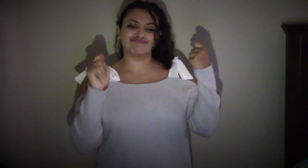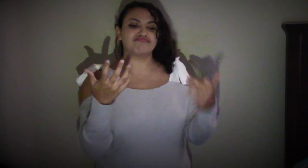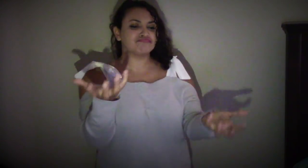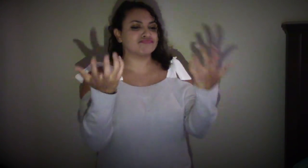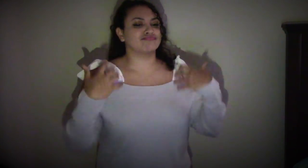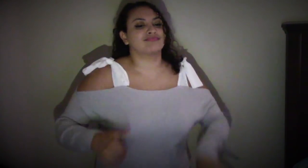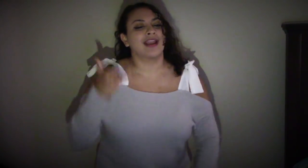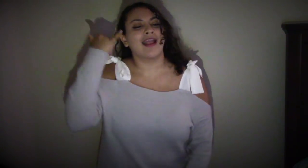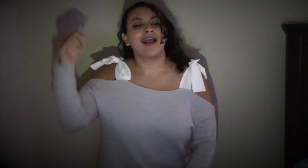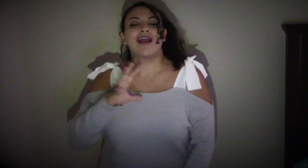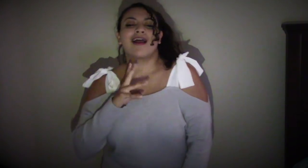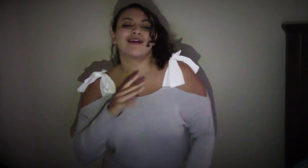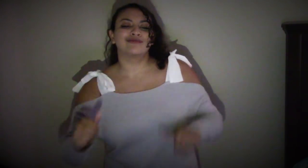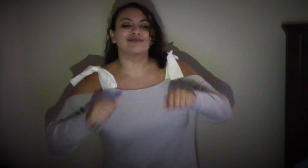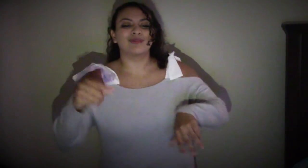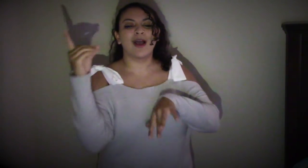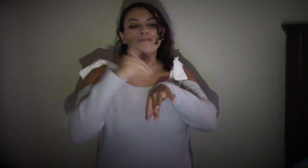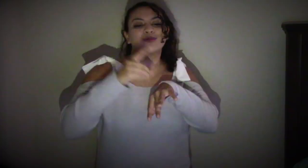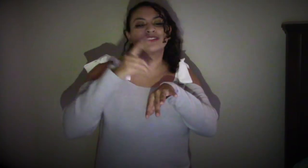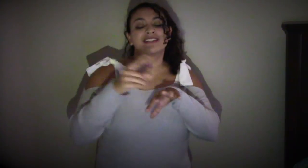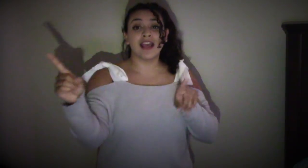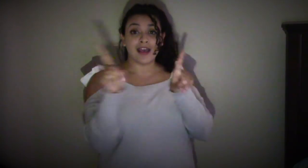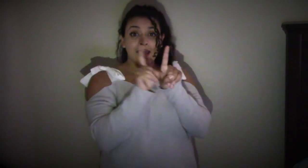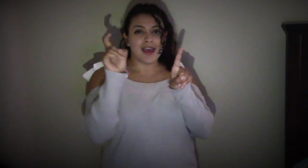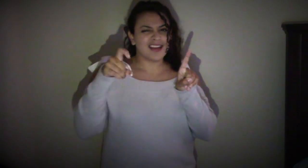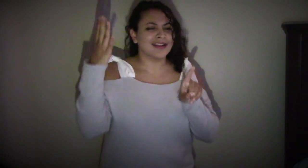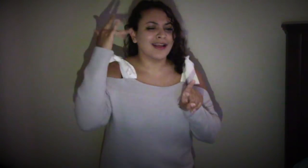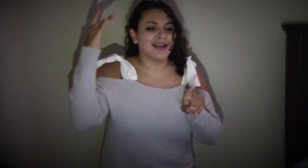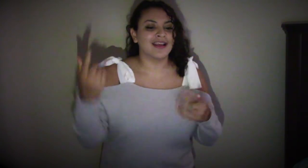want a white horse in a carriage. I'm thinking more of white horses and carriage. I need you right